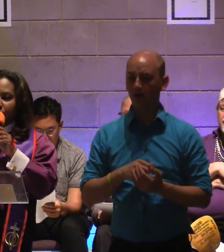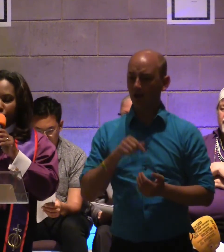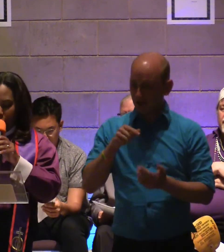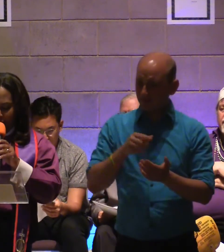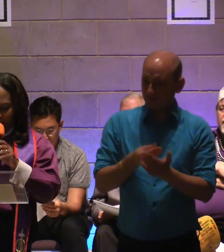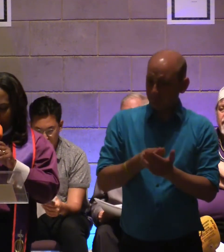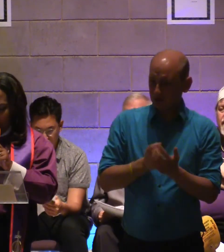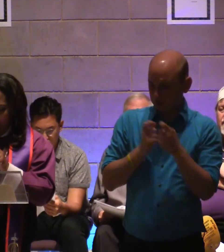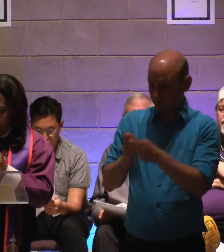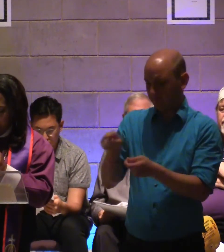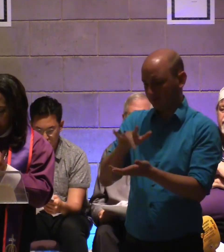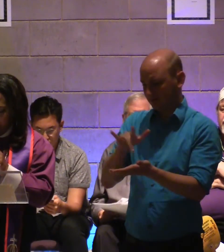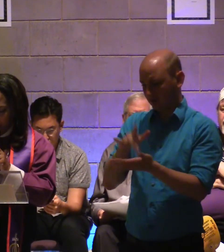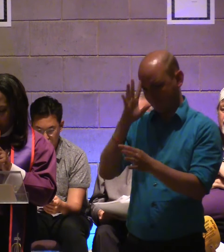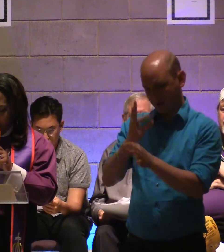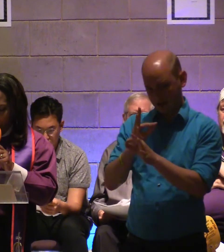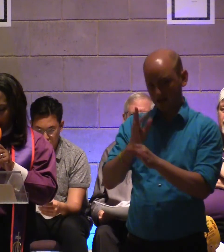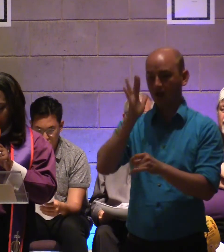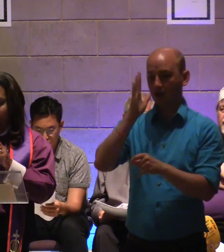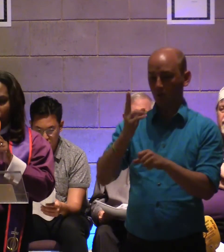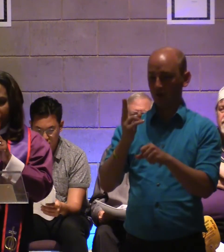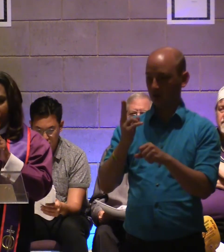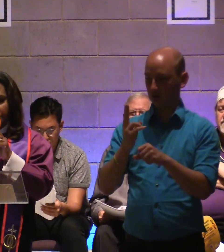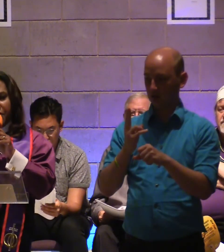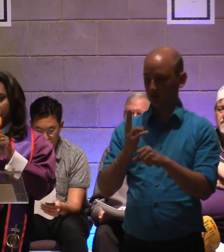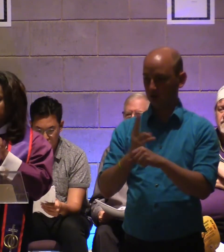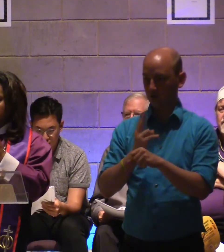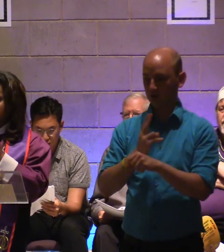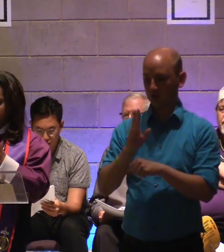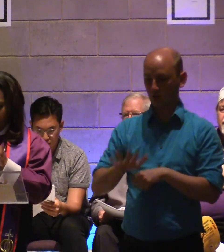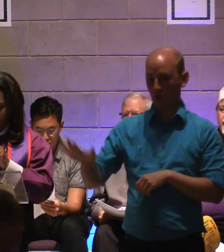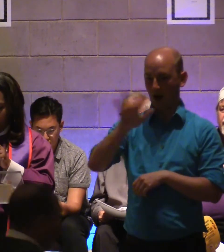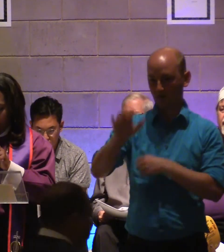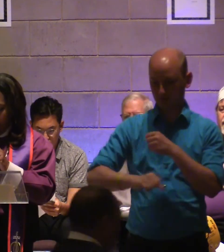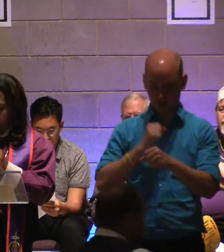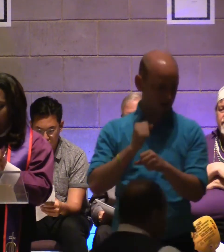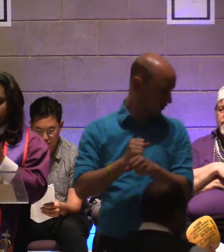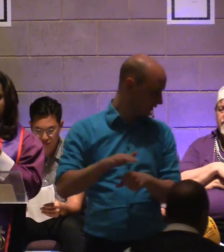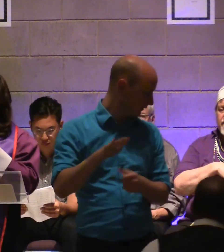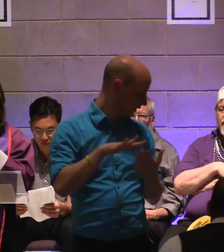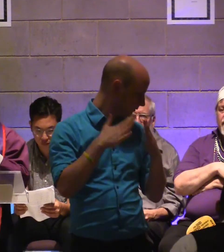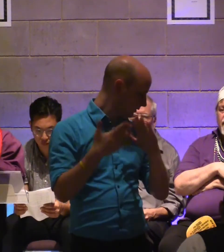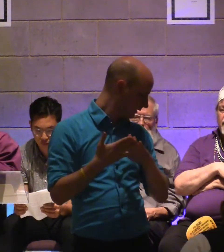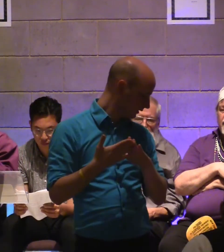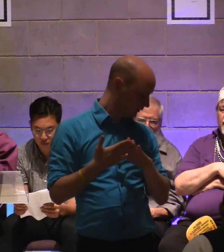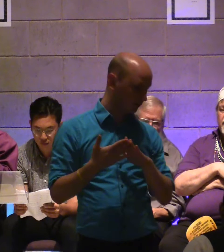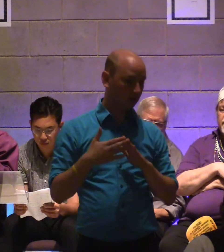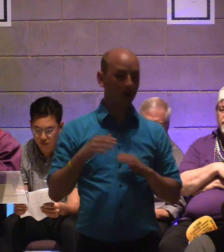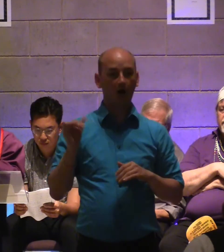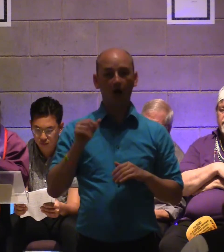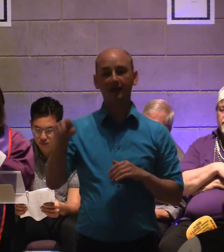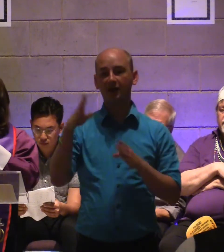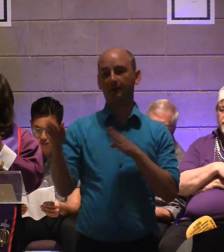the Center of Faith are going to be used for work throughout the year that they'll be doing in the community. Also, they are planning some